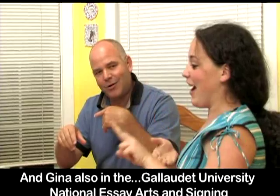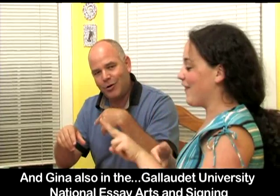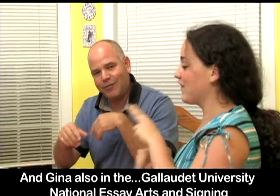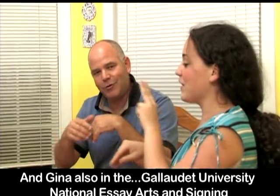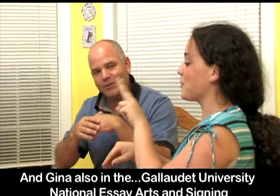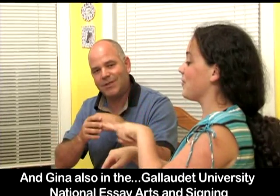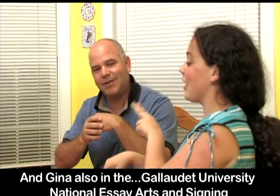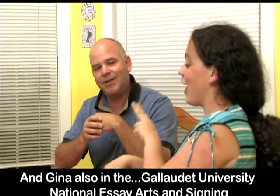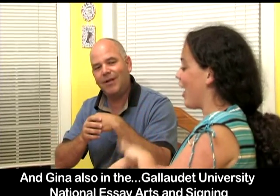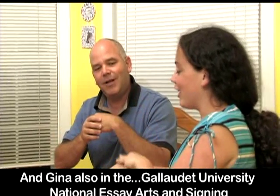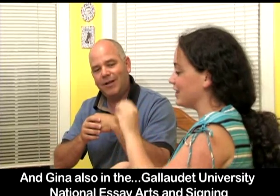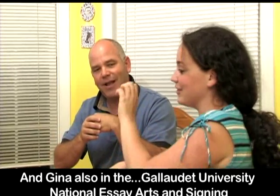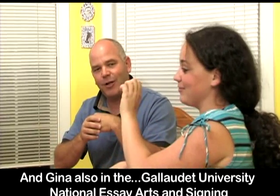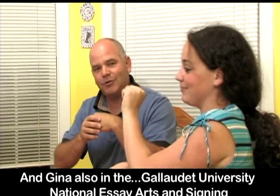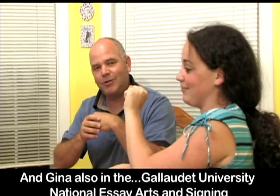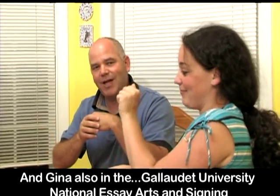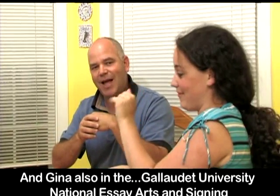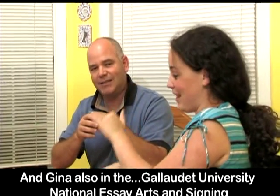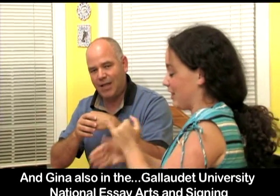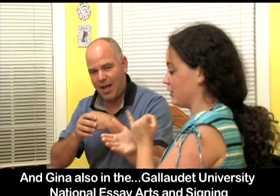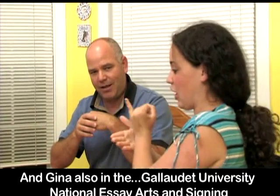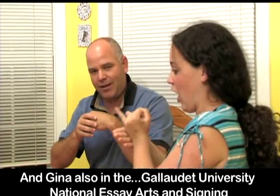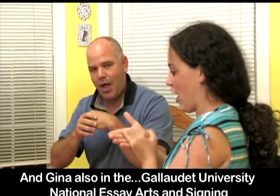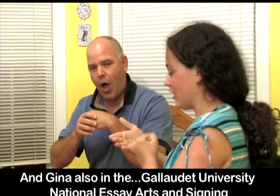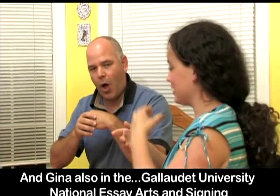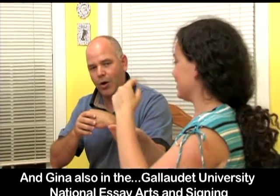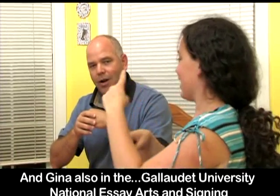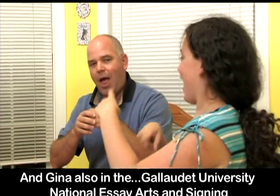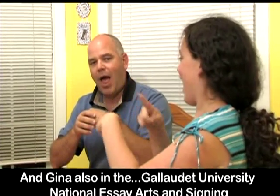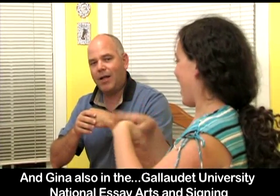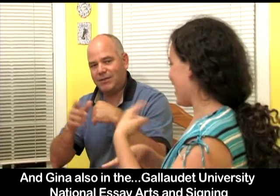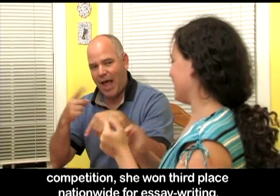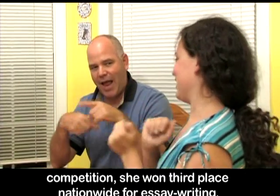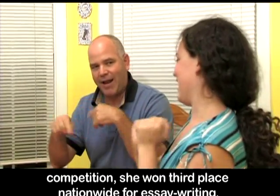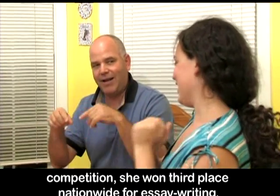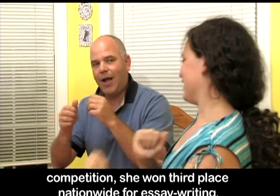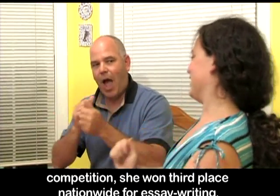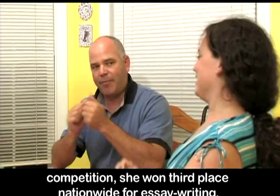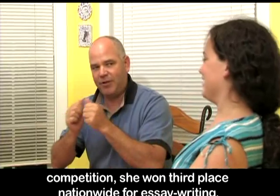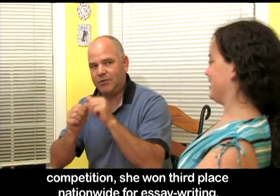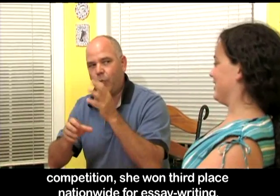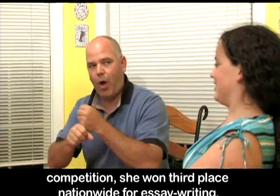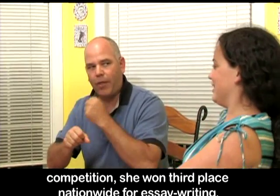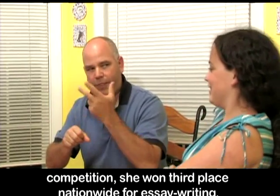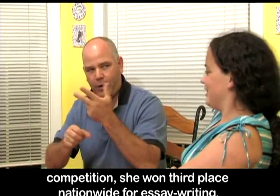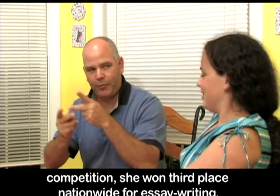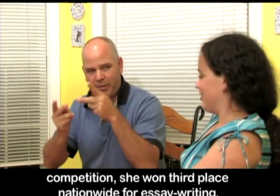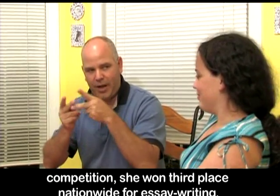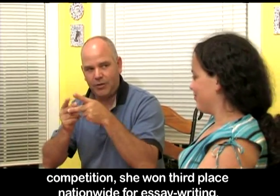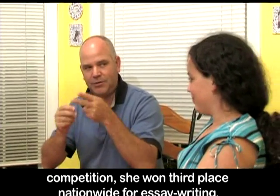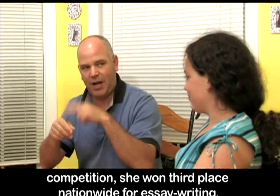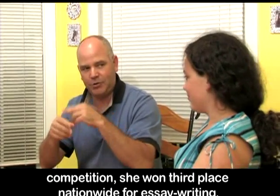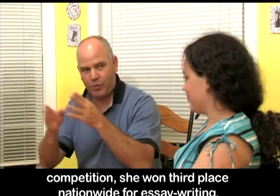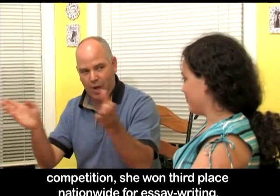And it's the natural essay. How I think, copy to one thing, they need to